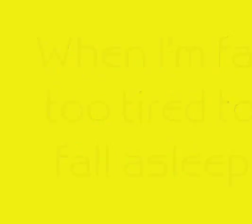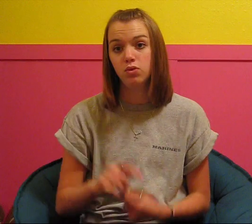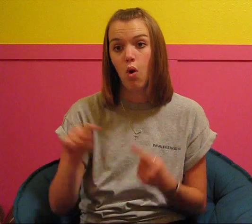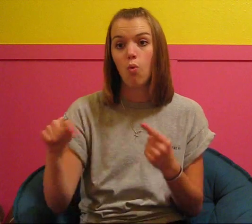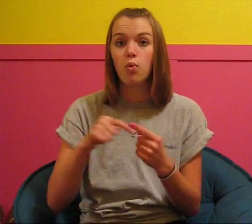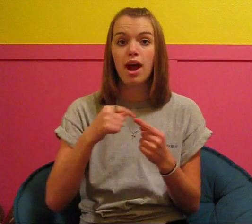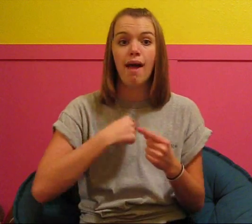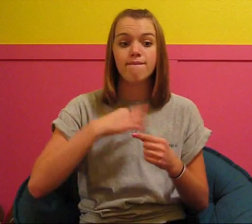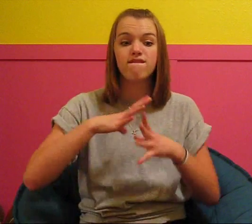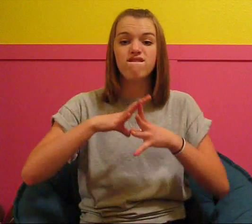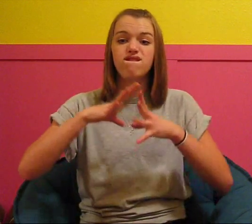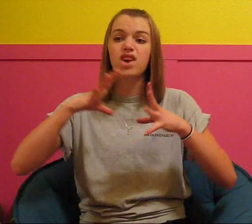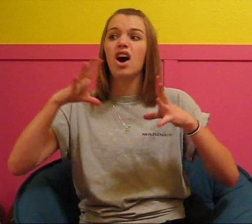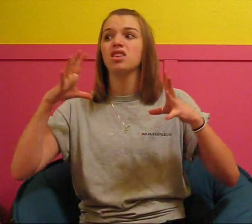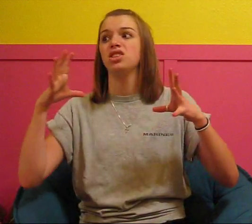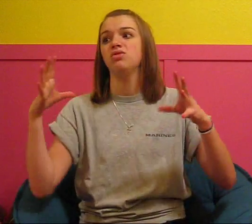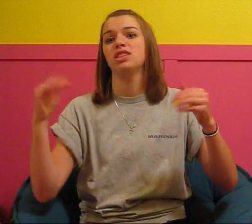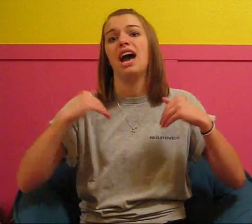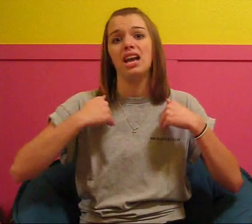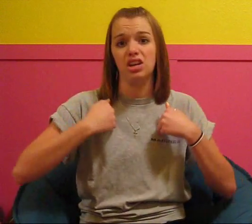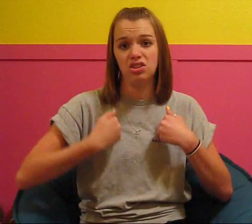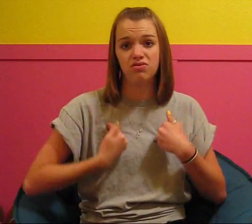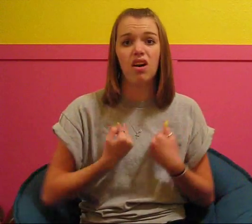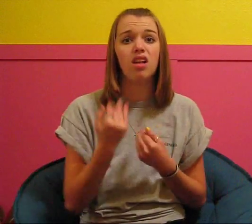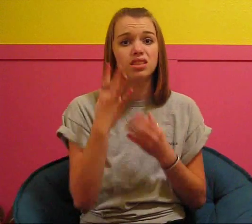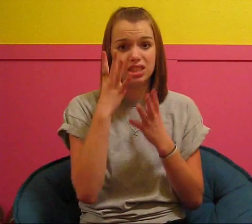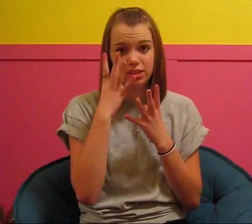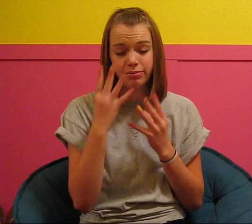When I'm far too tired to fall asleep.